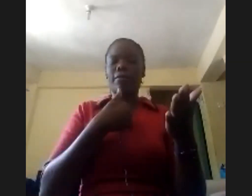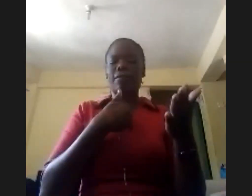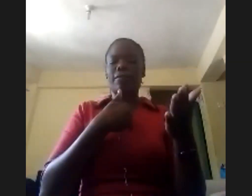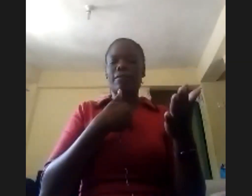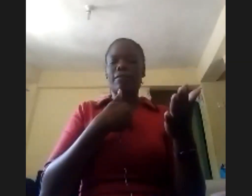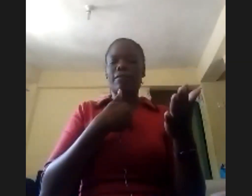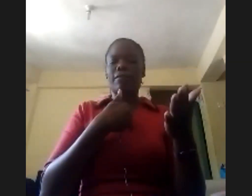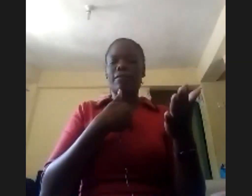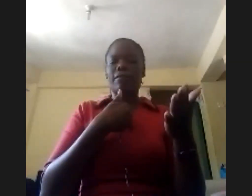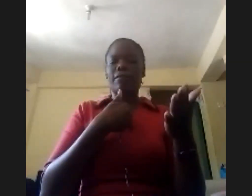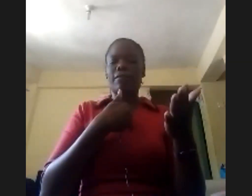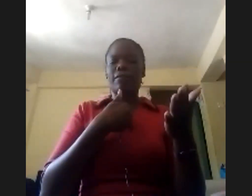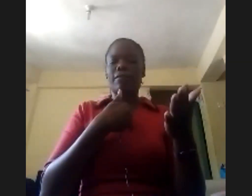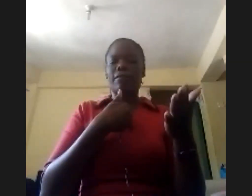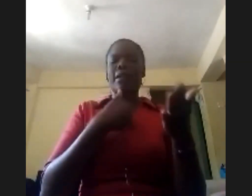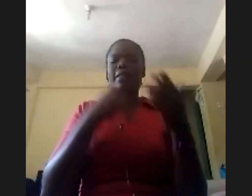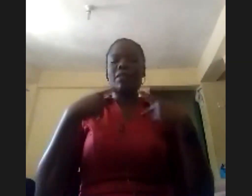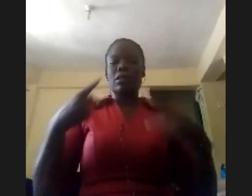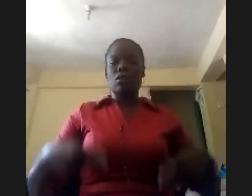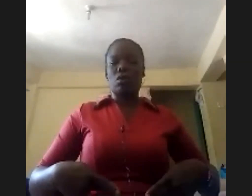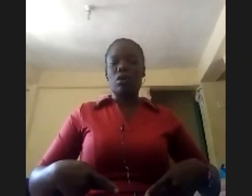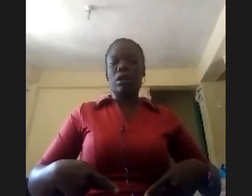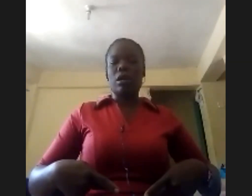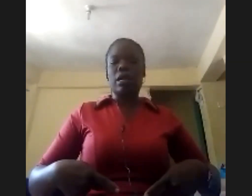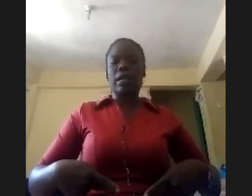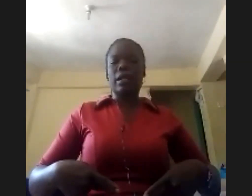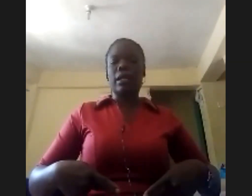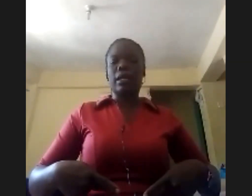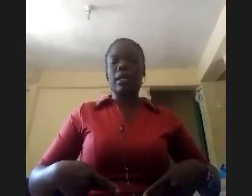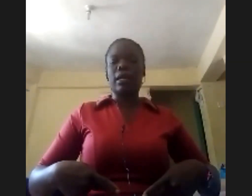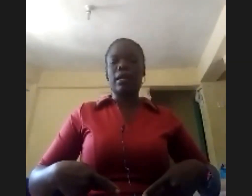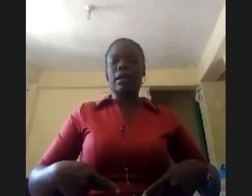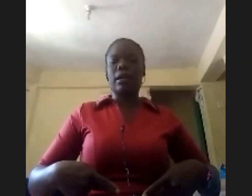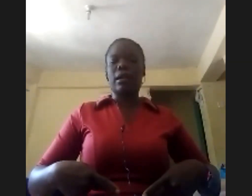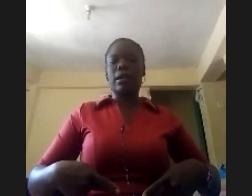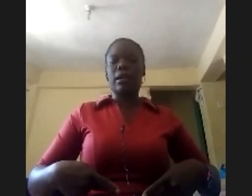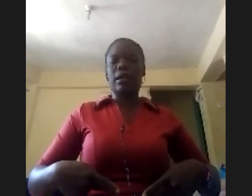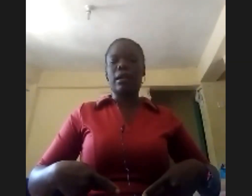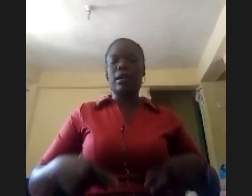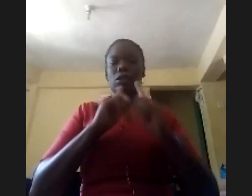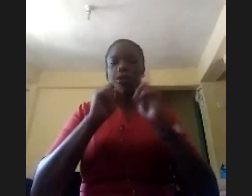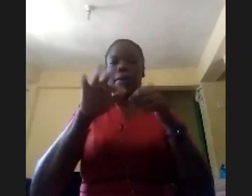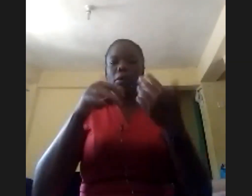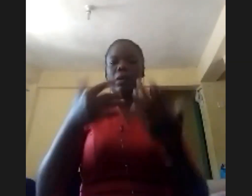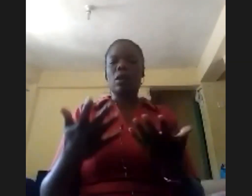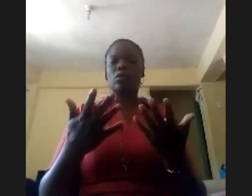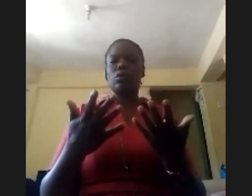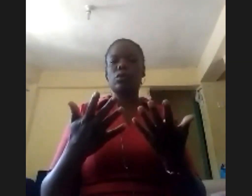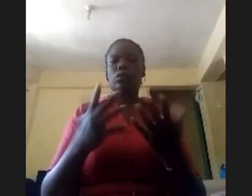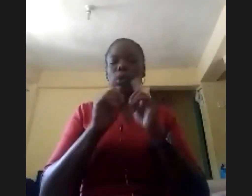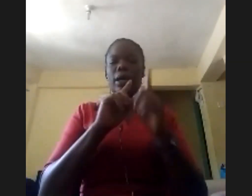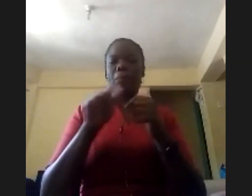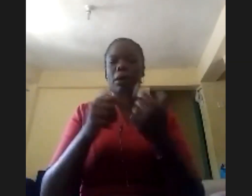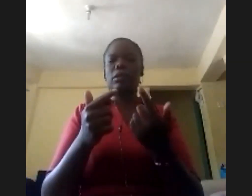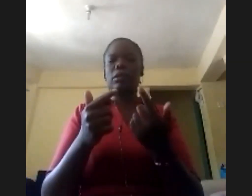refresh. So Mm, the physical, you I talked about how tobacco affects your healing process. mhm, I'd